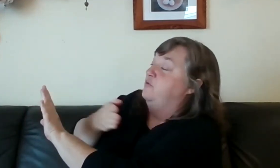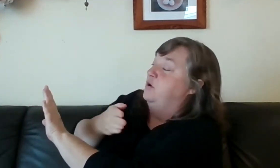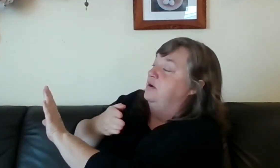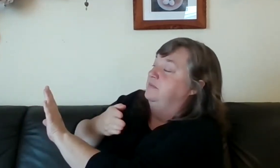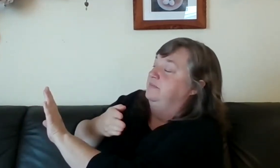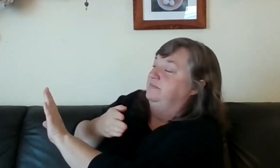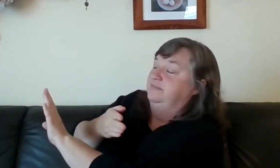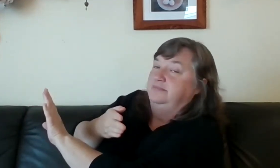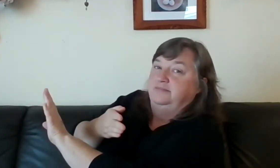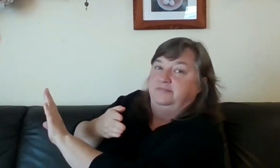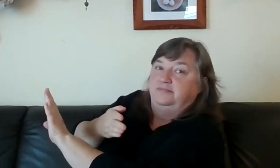Before.